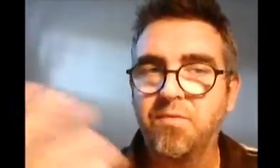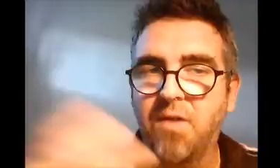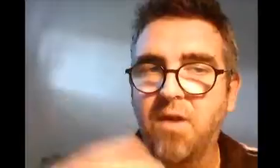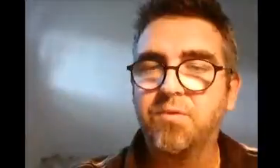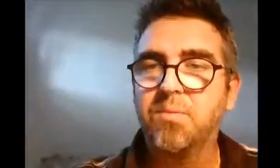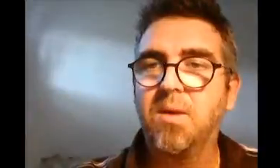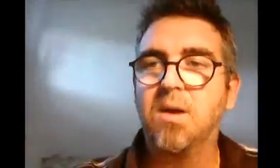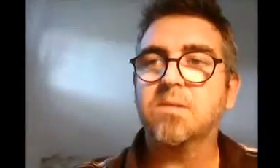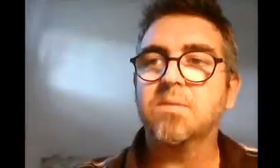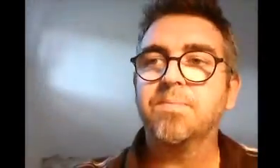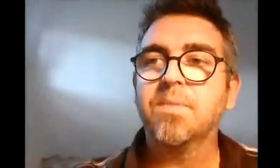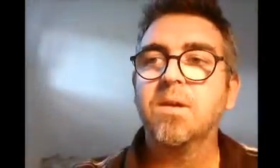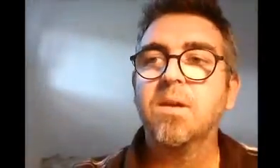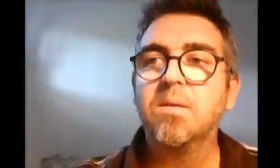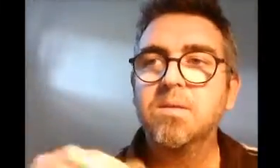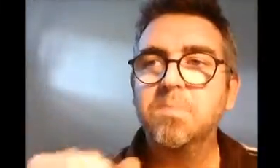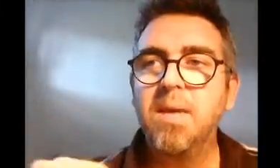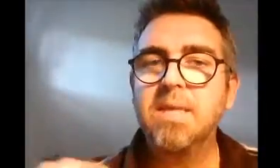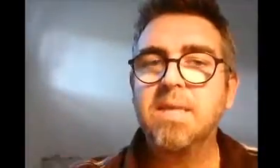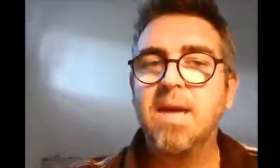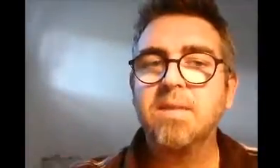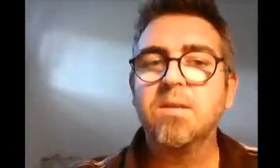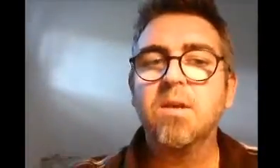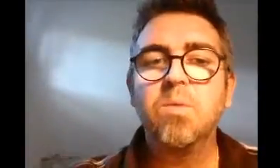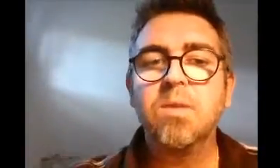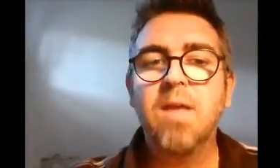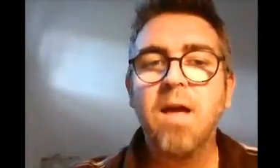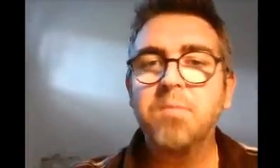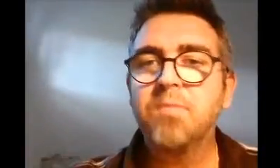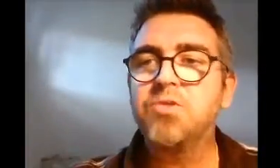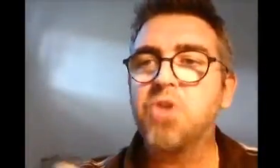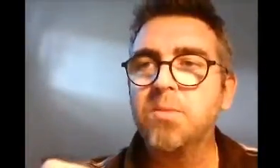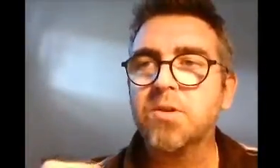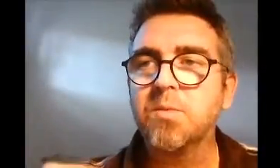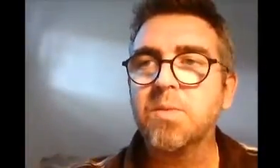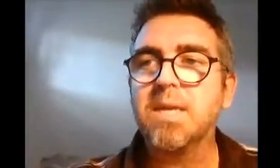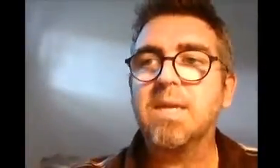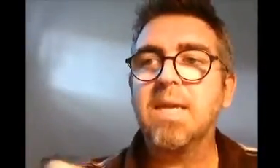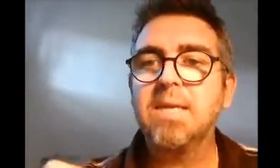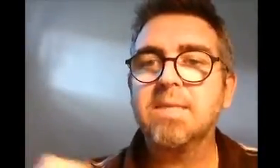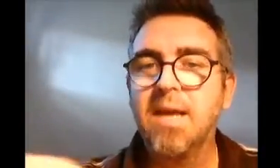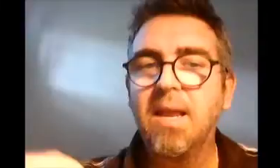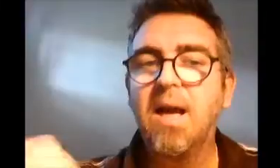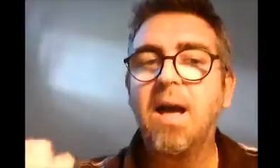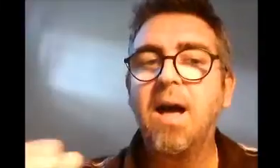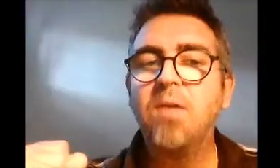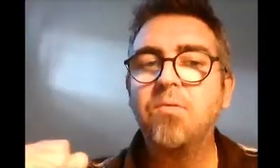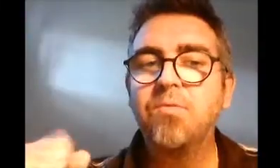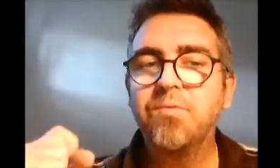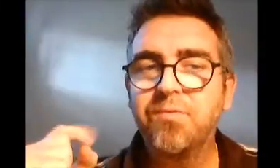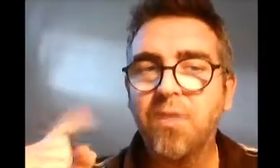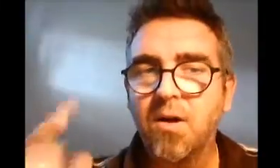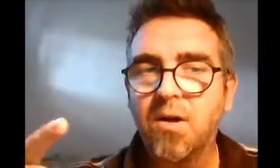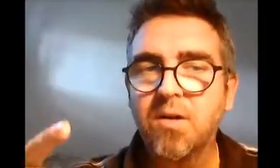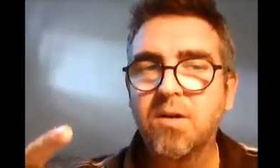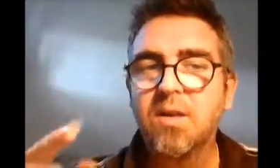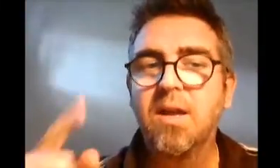far from us. And despite that, with the help of geometry, we can tell how far and